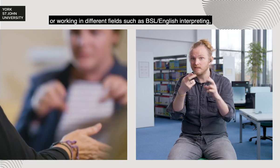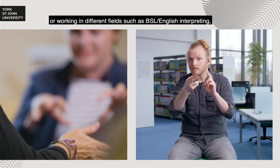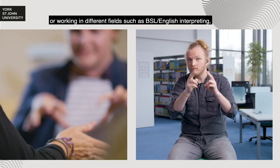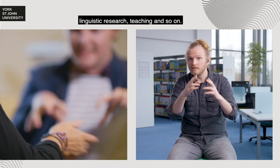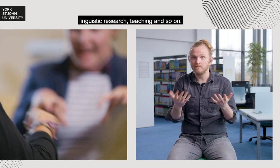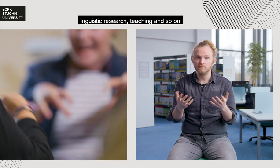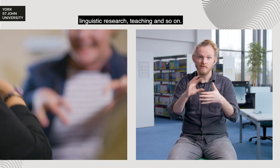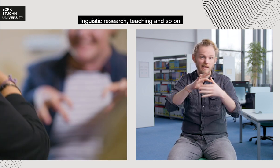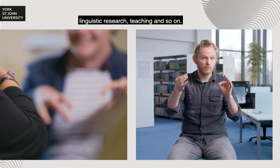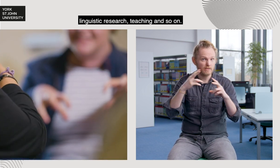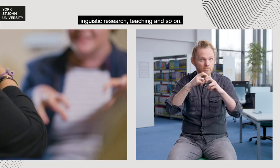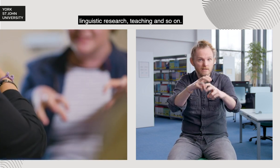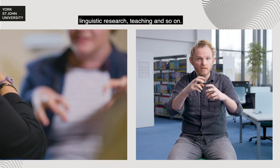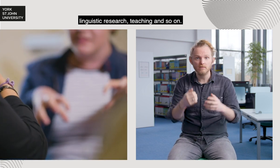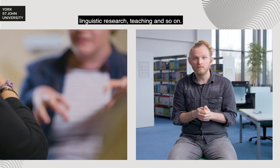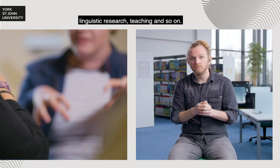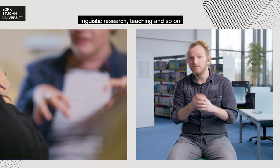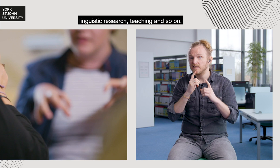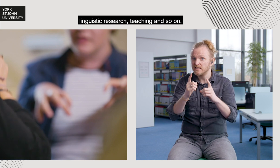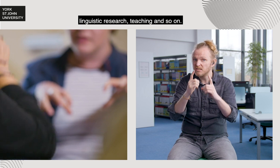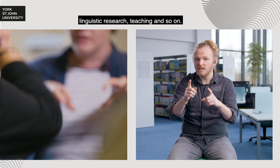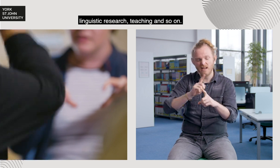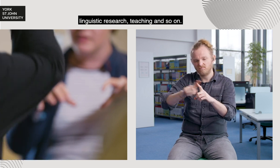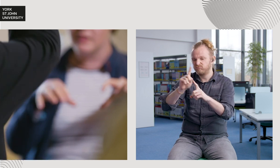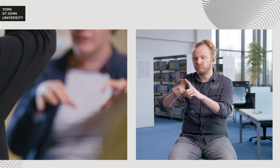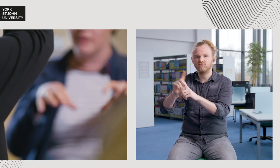Interpreting, Linguistic Research, Teaching and so on.